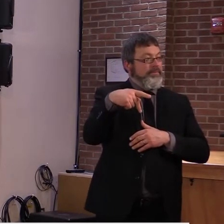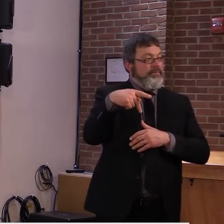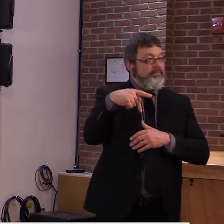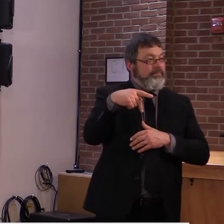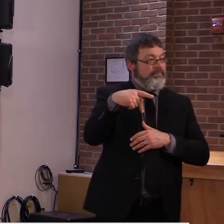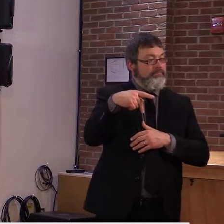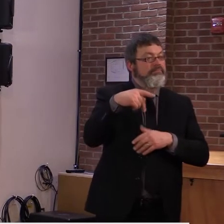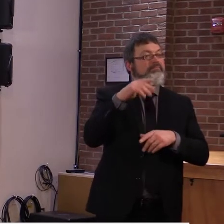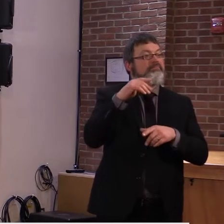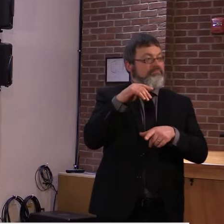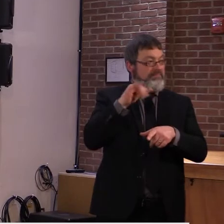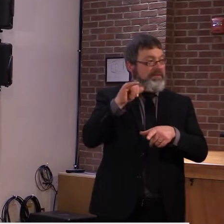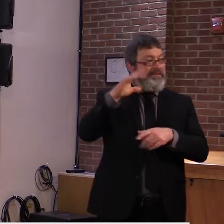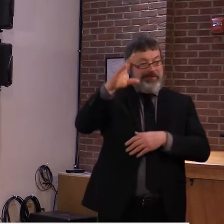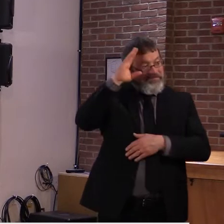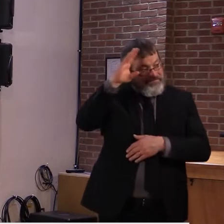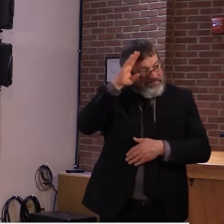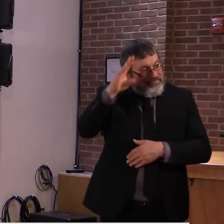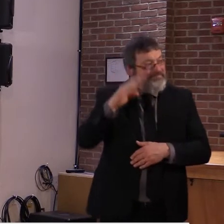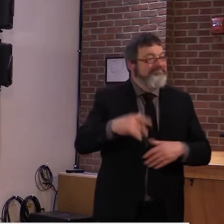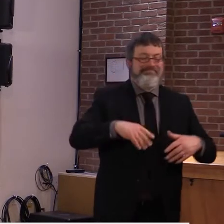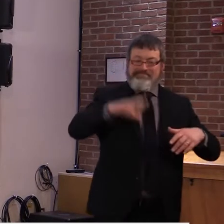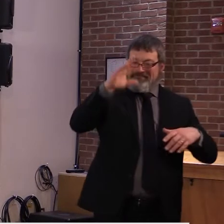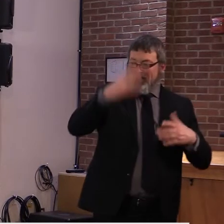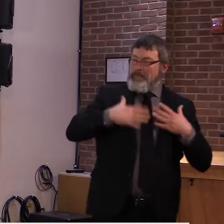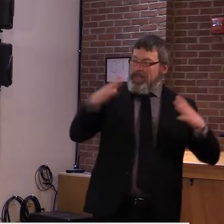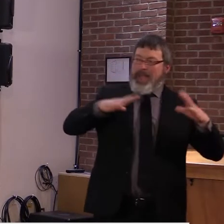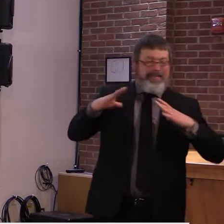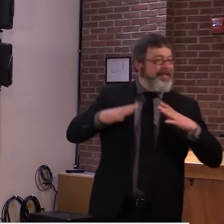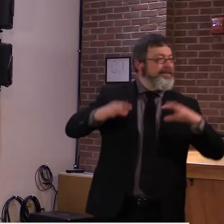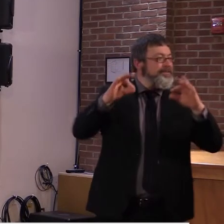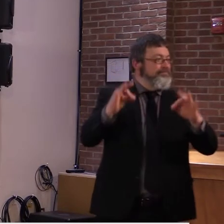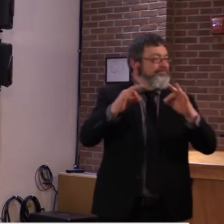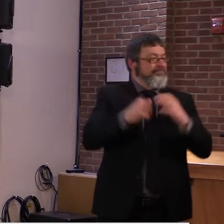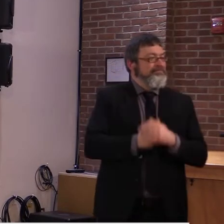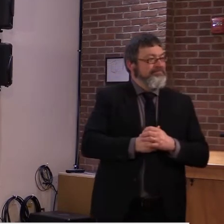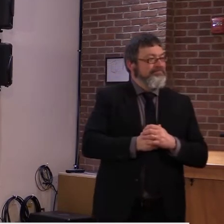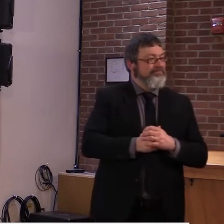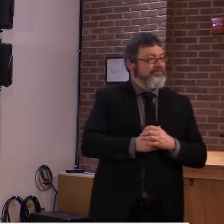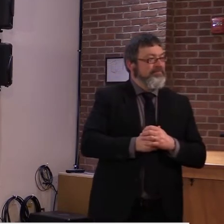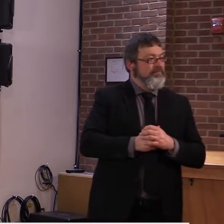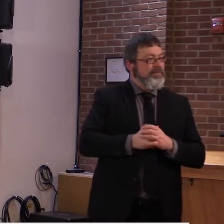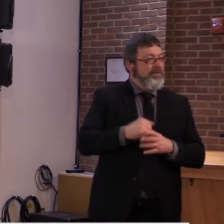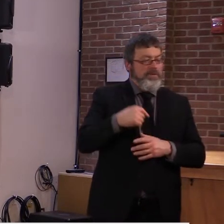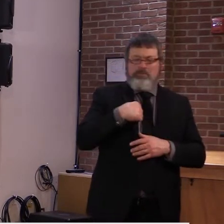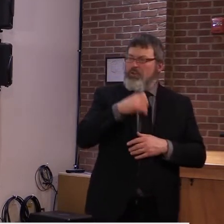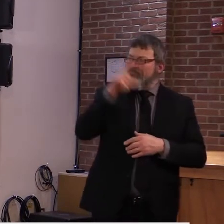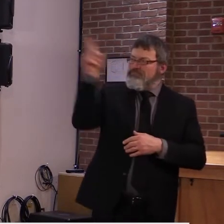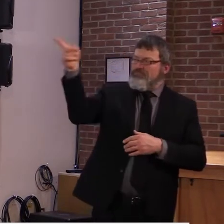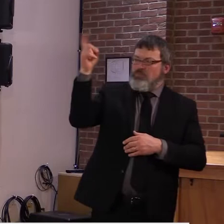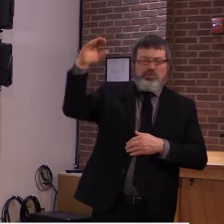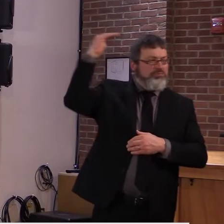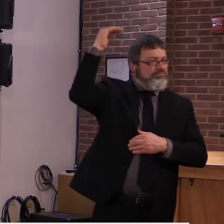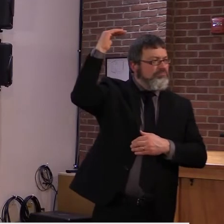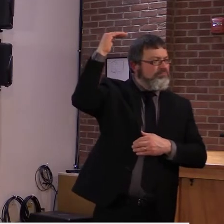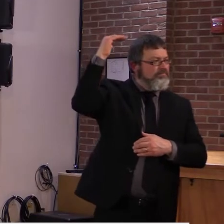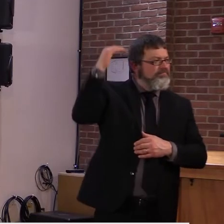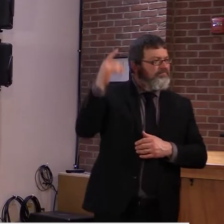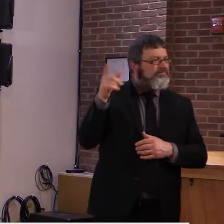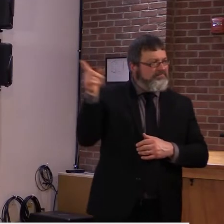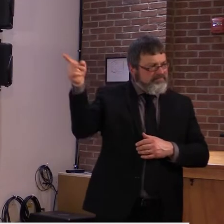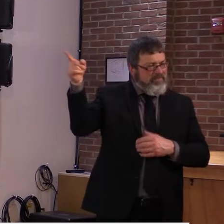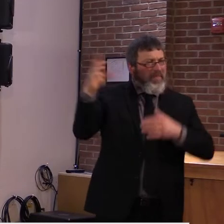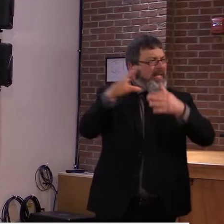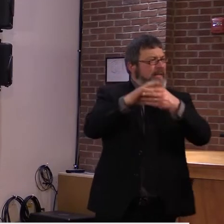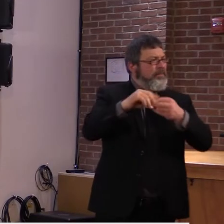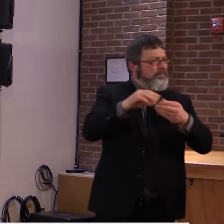Hi, everybody. Happy holidays to everyone. Dr. Levine, I'm kind of curious what you said a couple of minutes ago. I look back to my